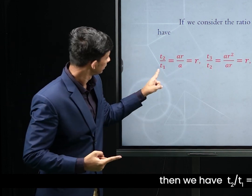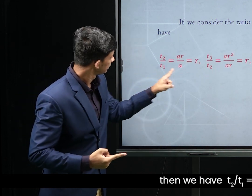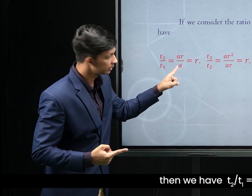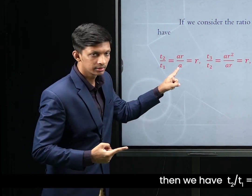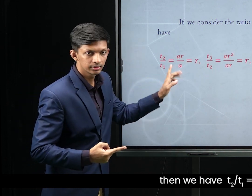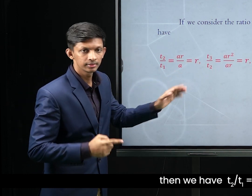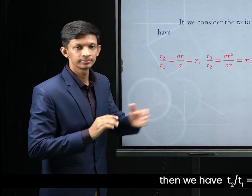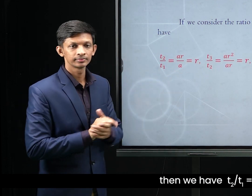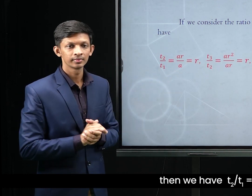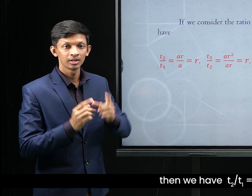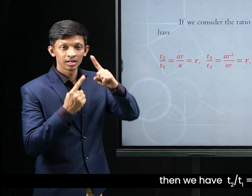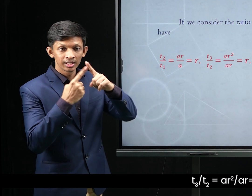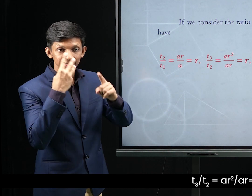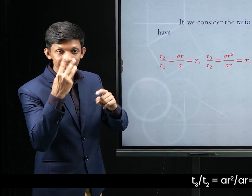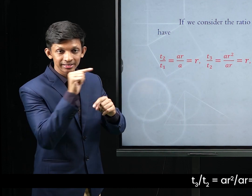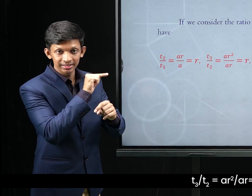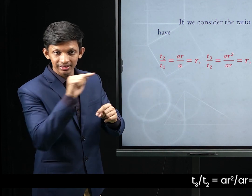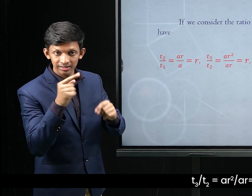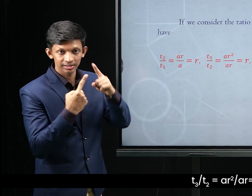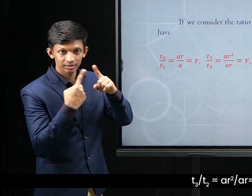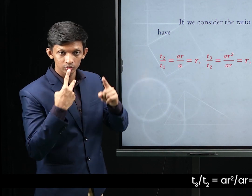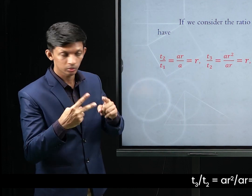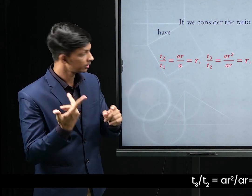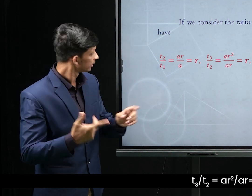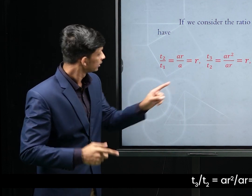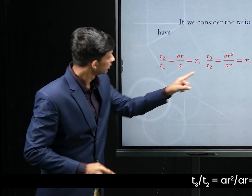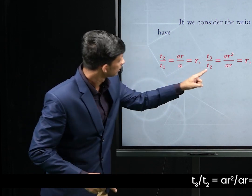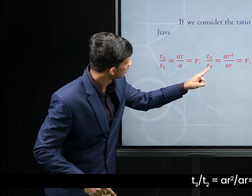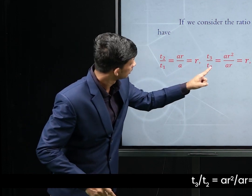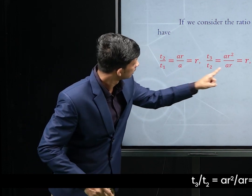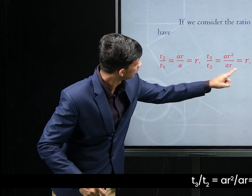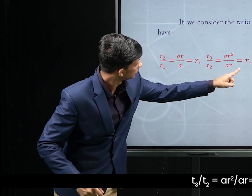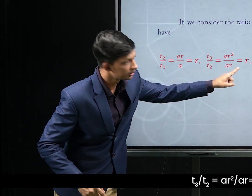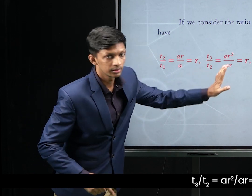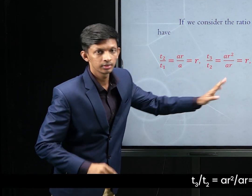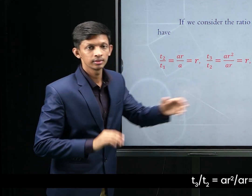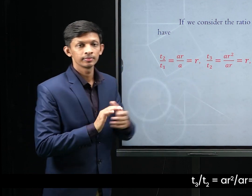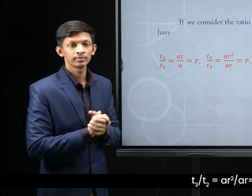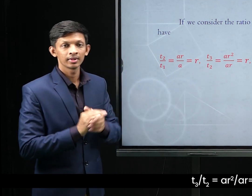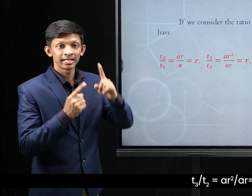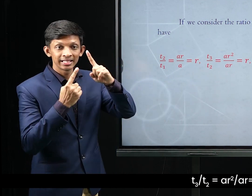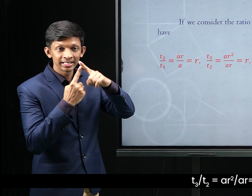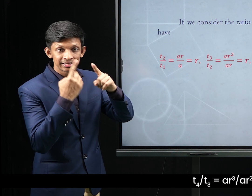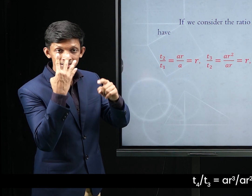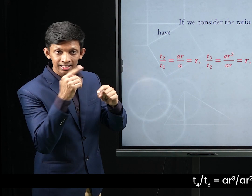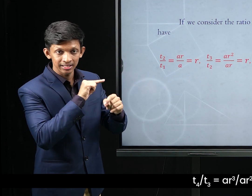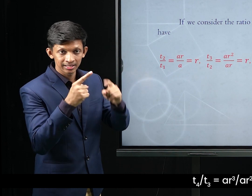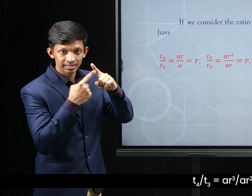A, which is equal to R. T3 by T2 is equal to AR square by AR, which is equal to R. T4 by T3